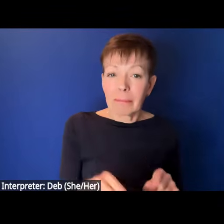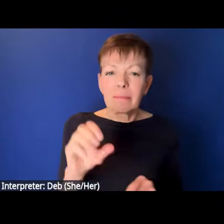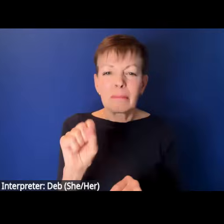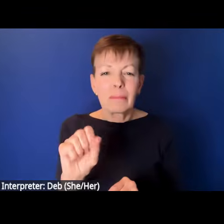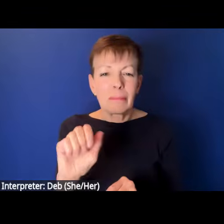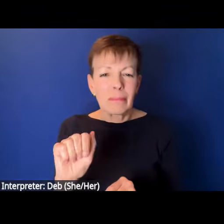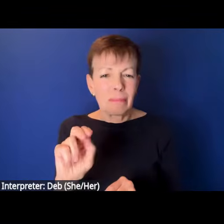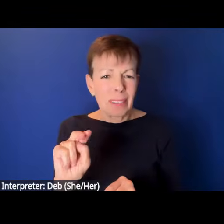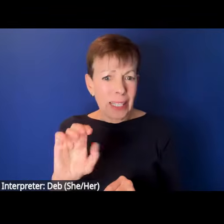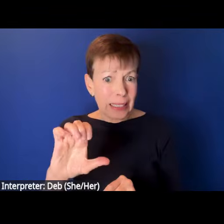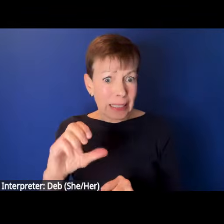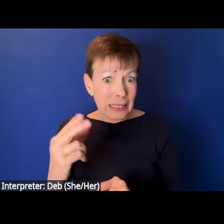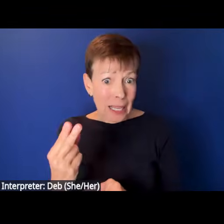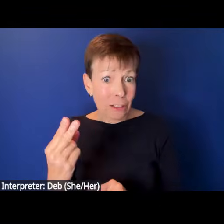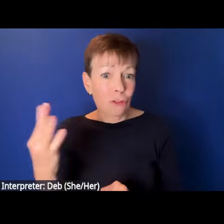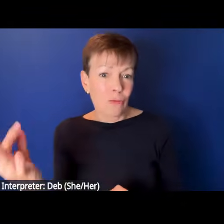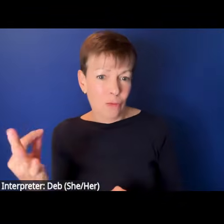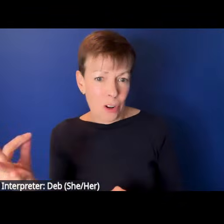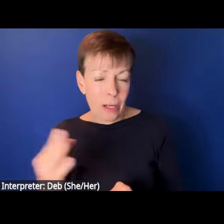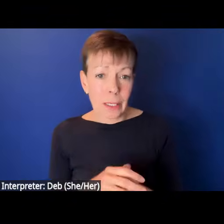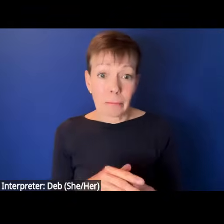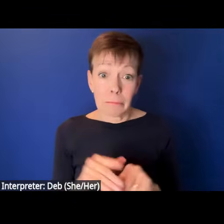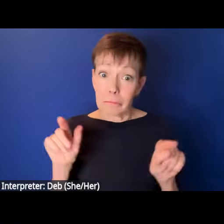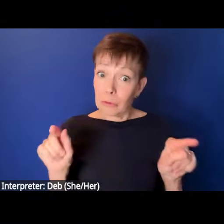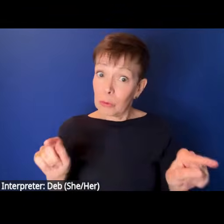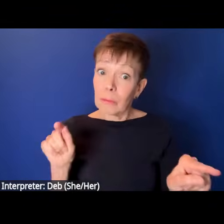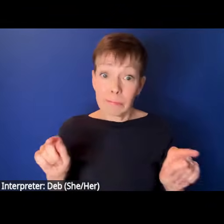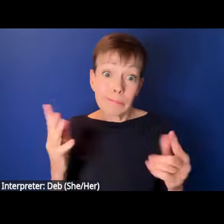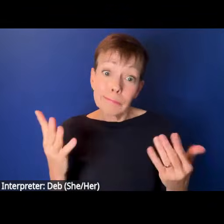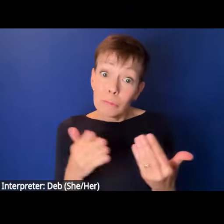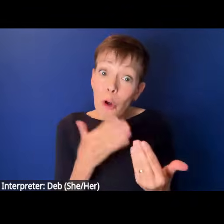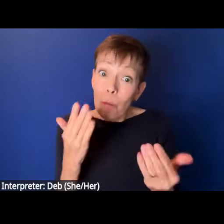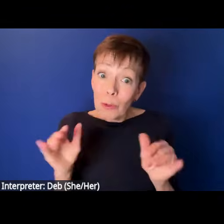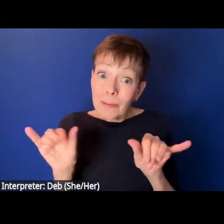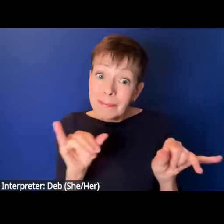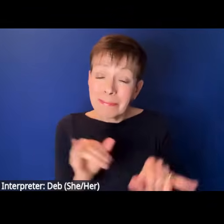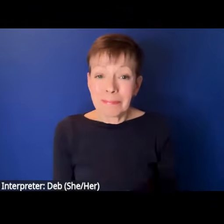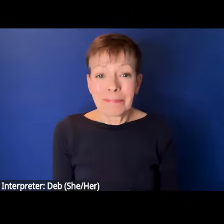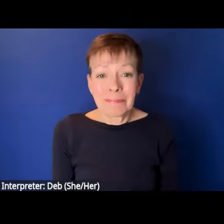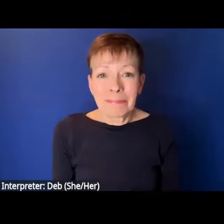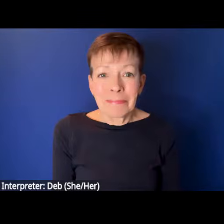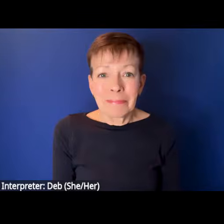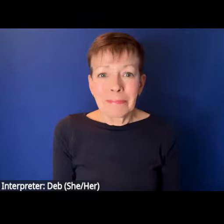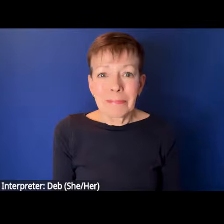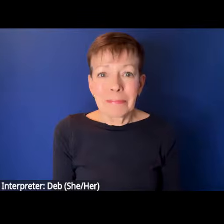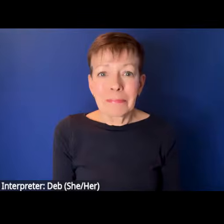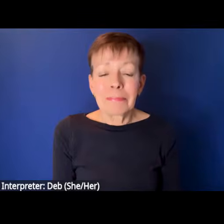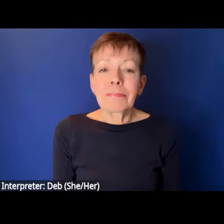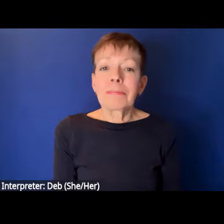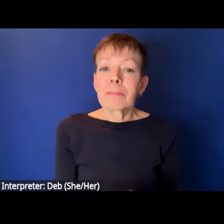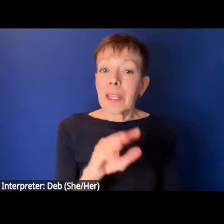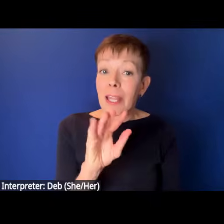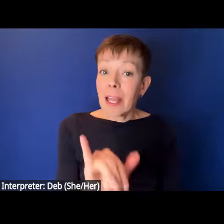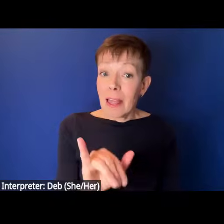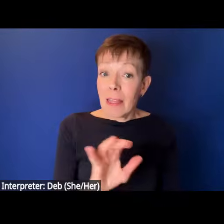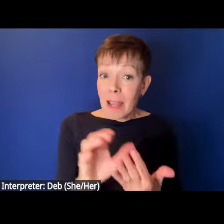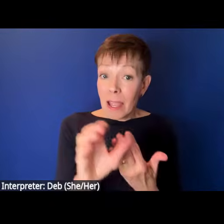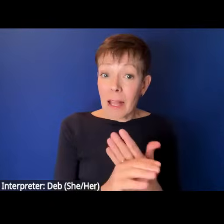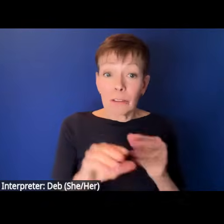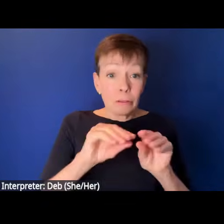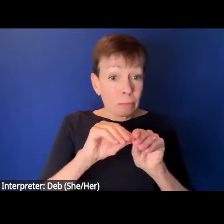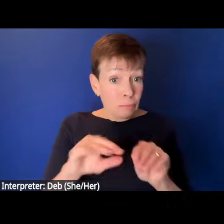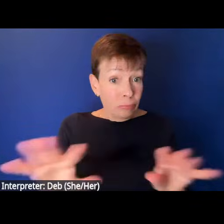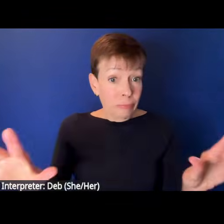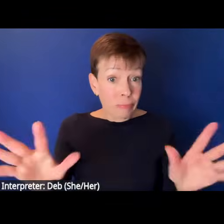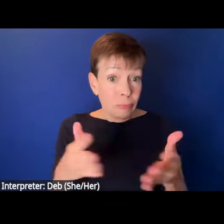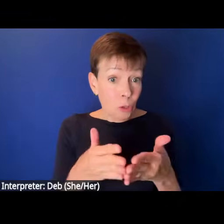almost as tight as it can be. And so so that was the process. We put it out for public consultation, and we will see that there